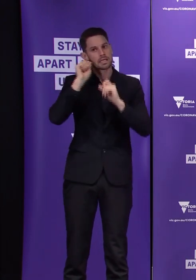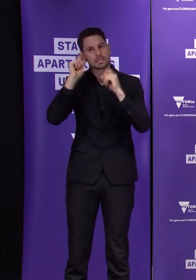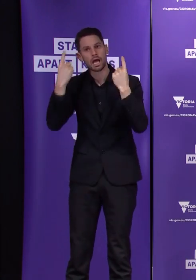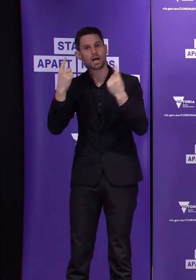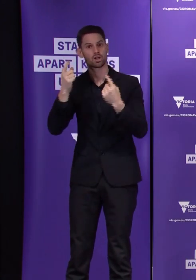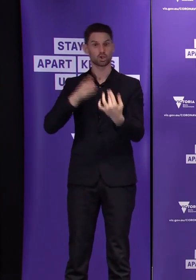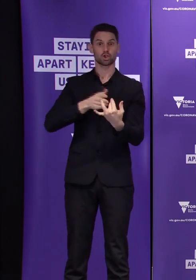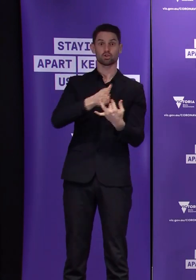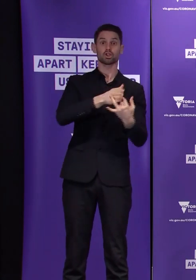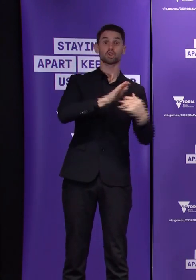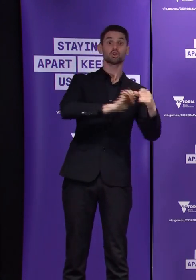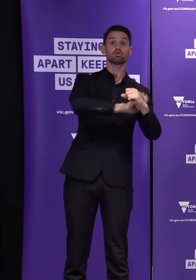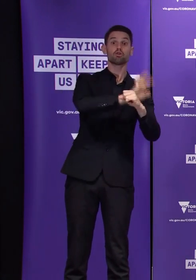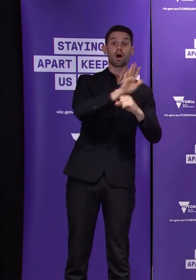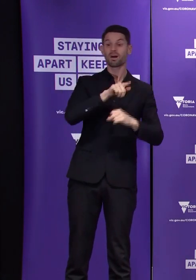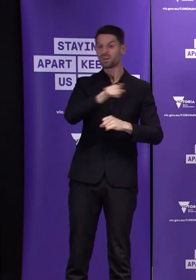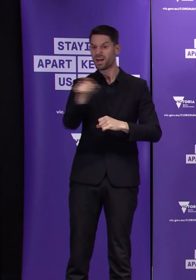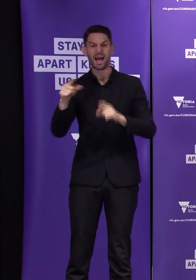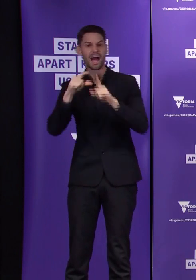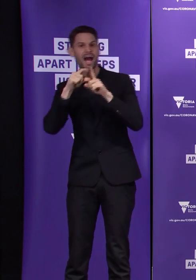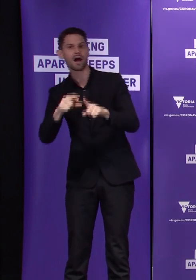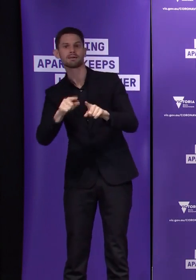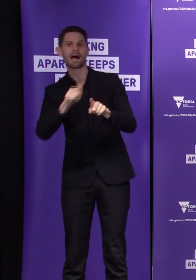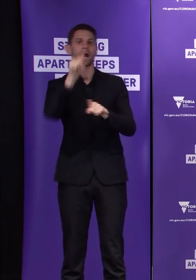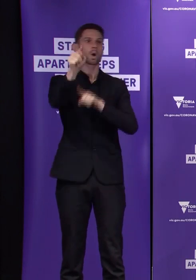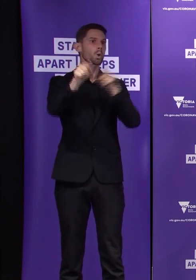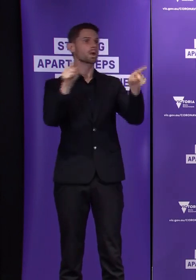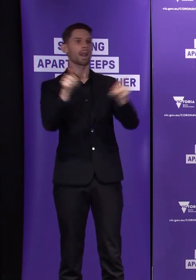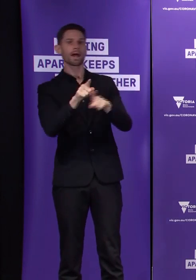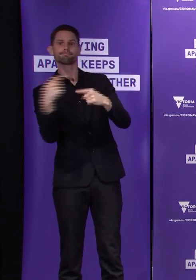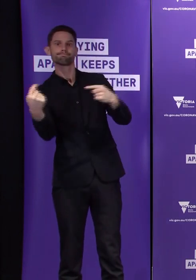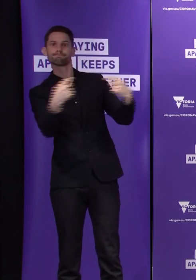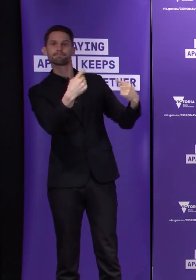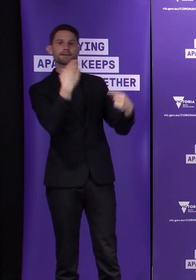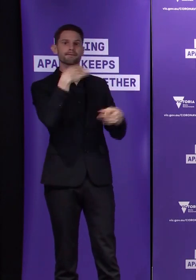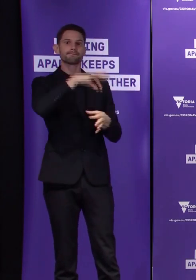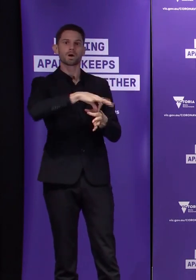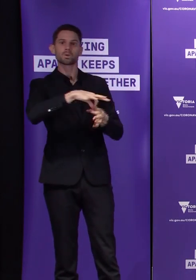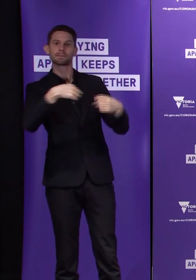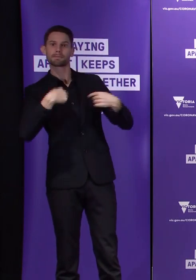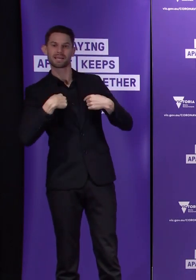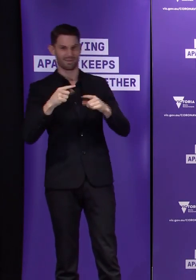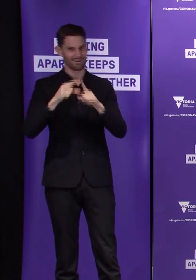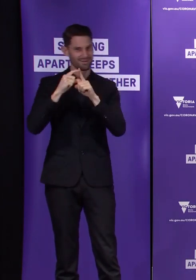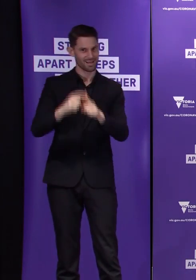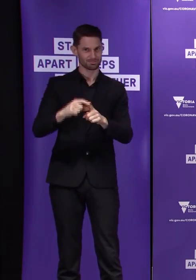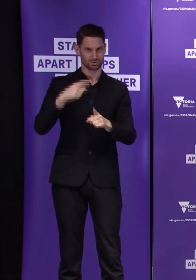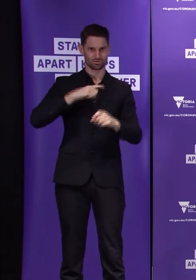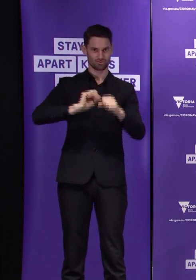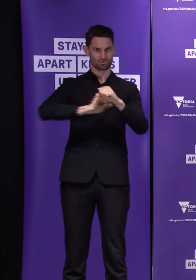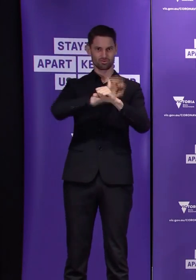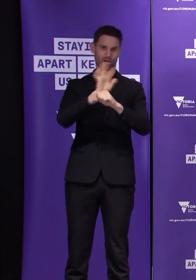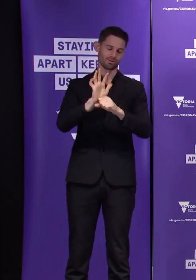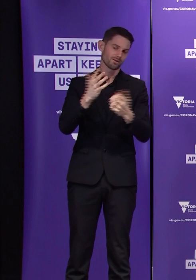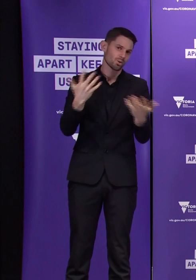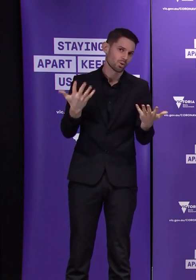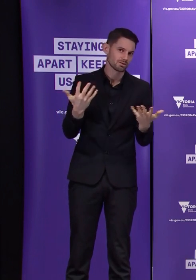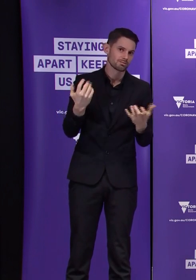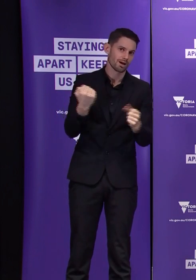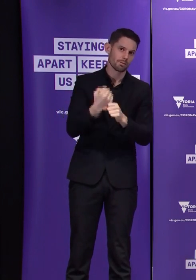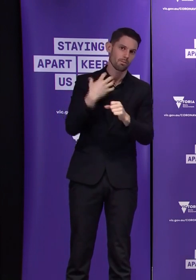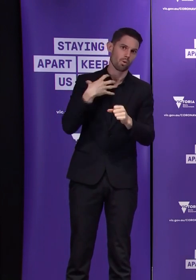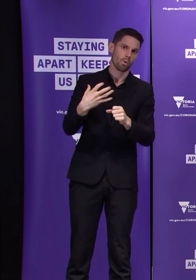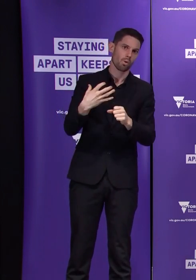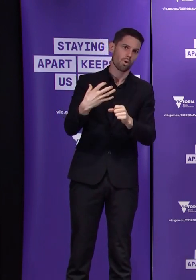in the midst of a global pandemic, no matter when it's on, will always have impacts. It'll look different. It'll be different. But I